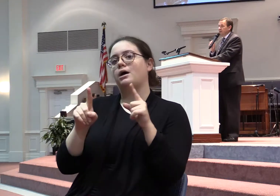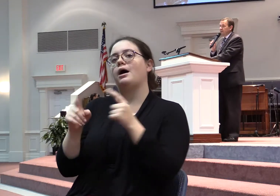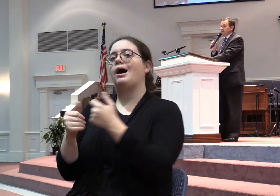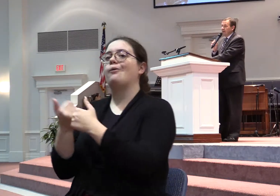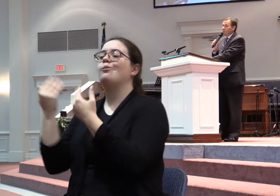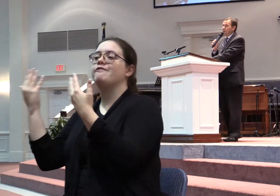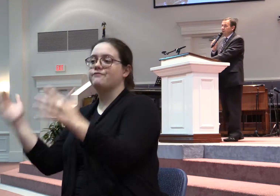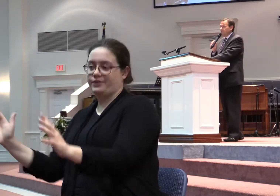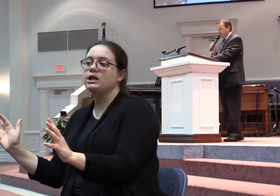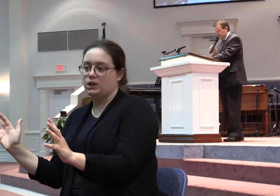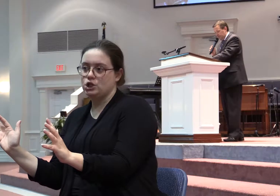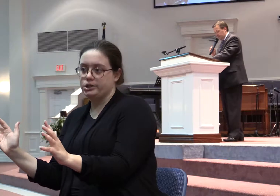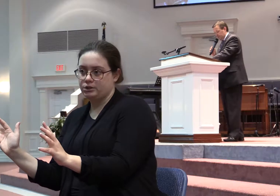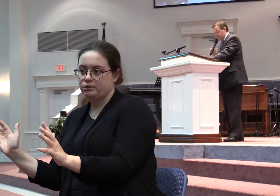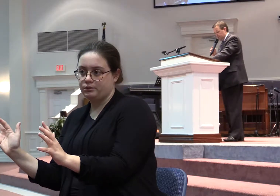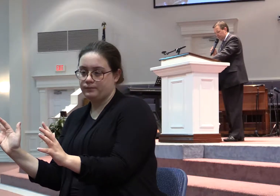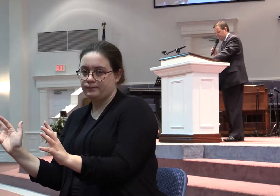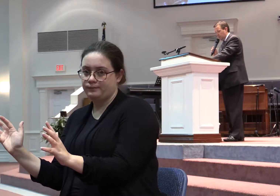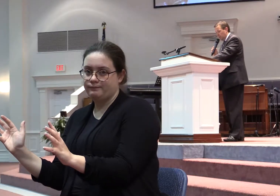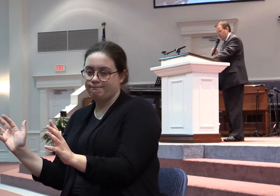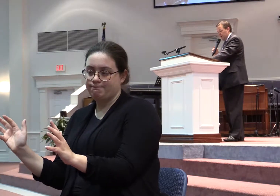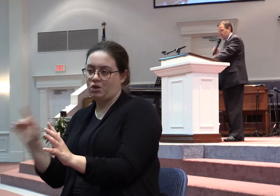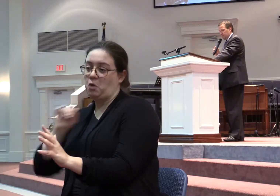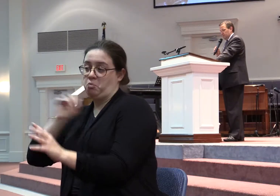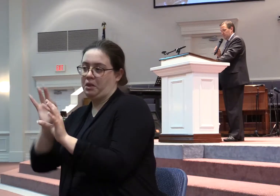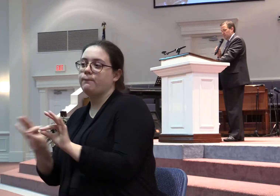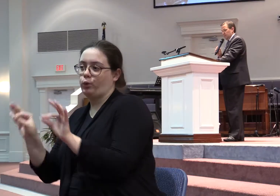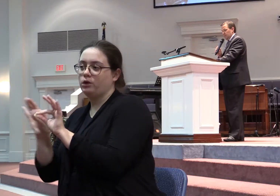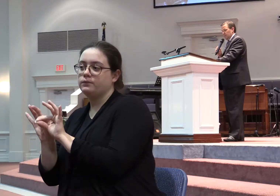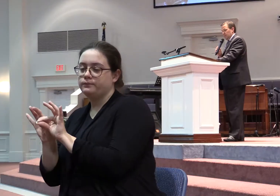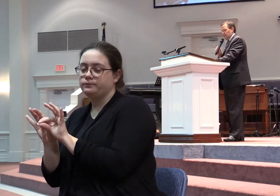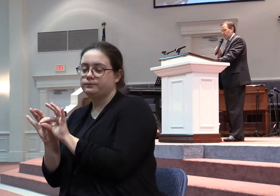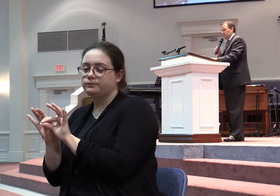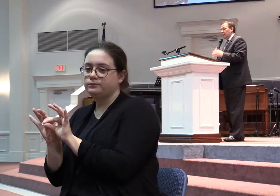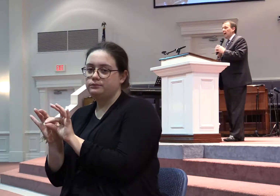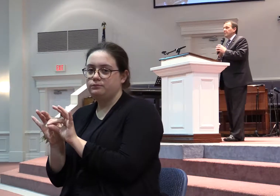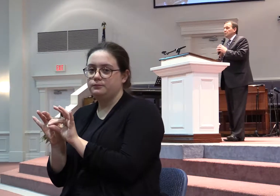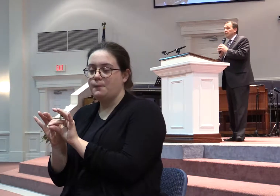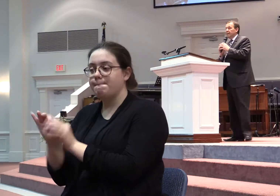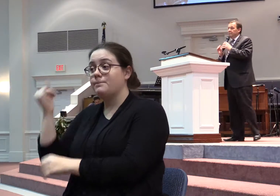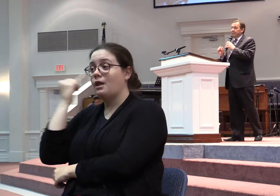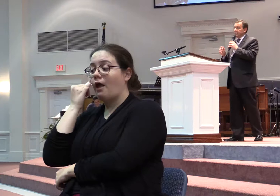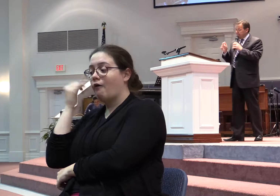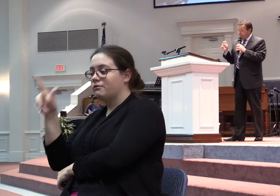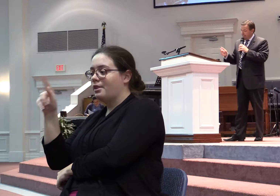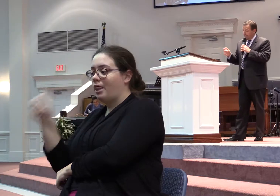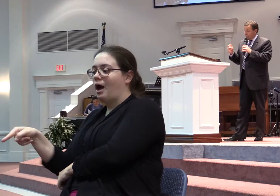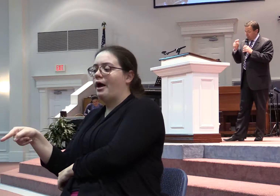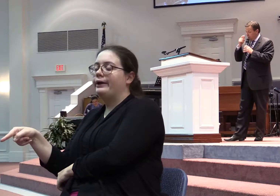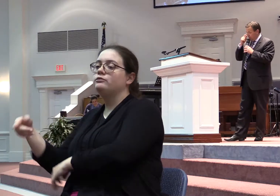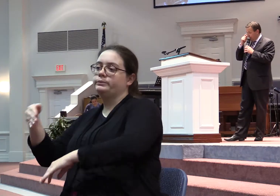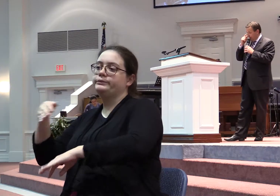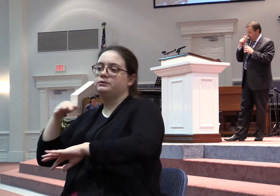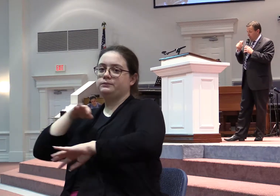but it is how we finish that really matters. if Lot would have been content